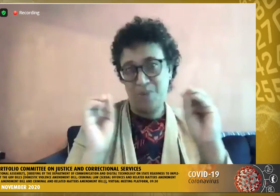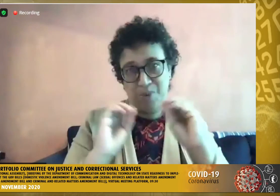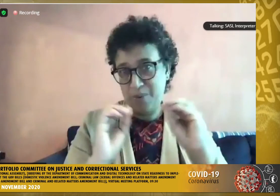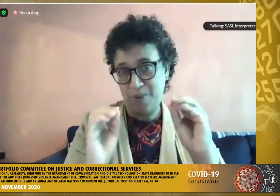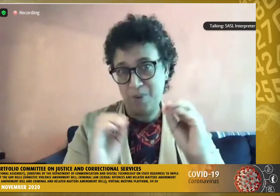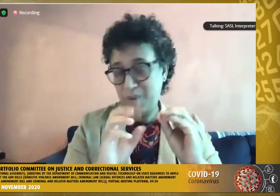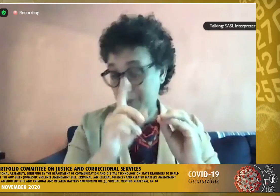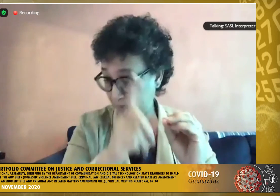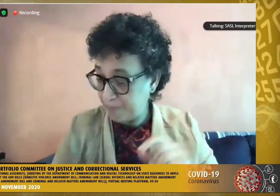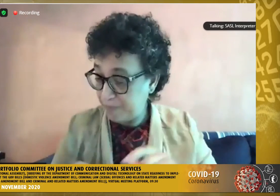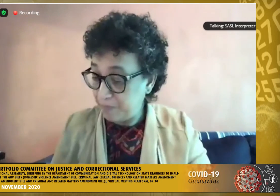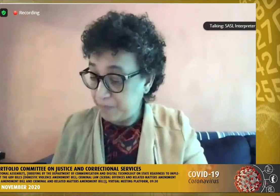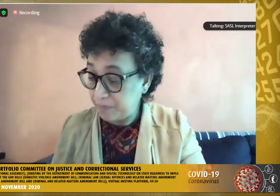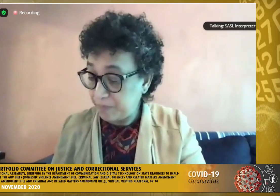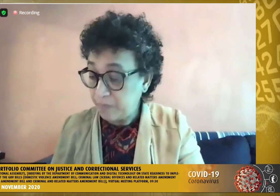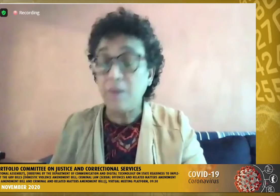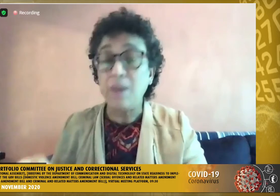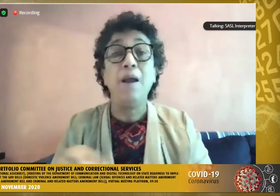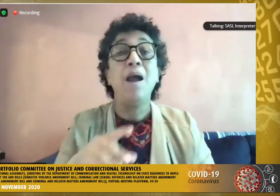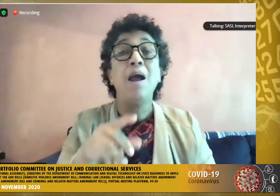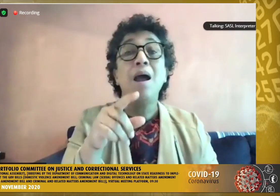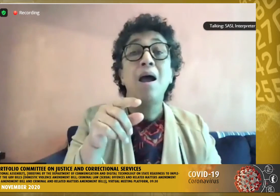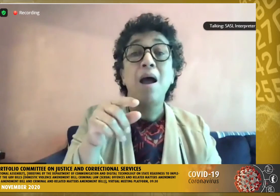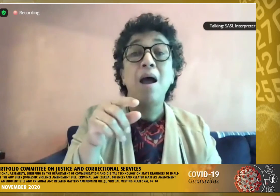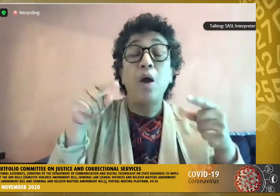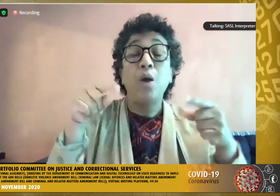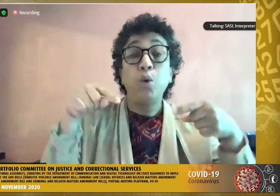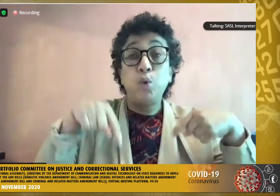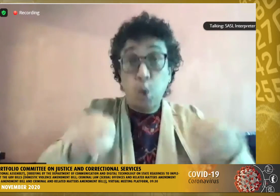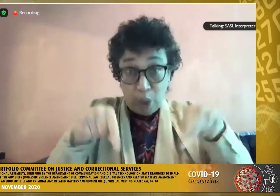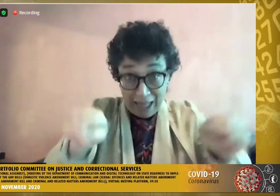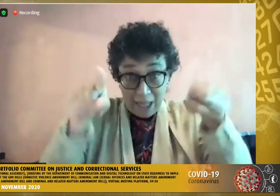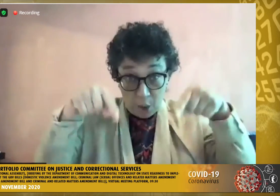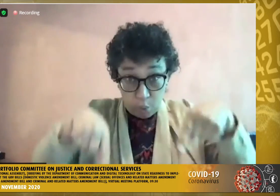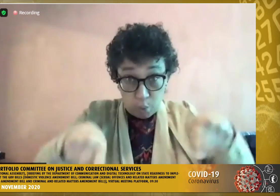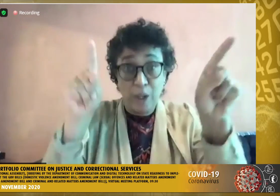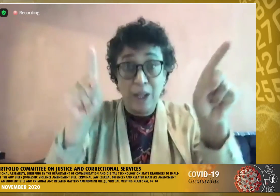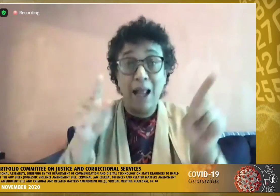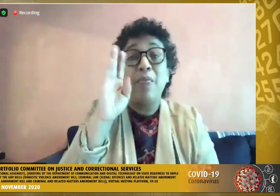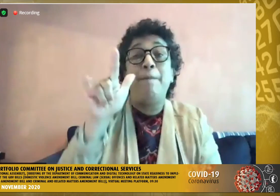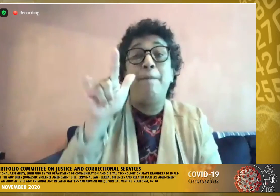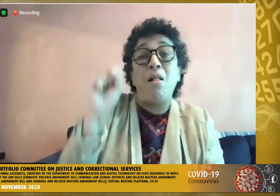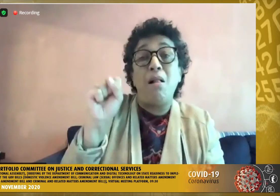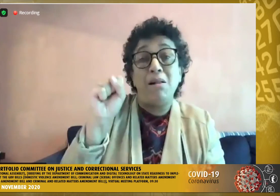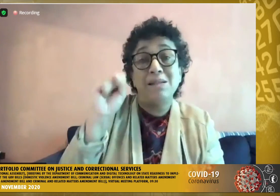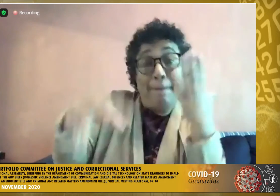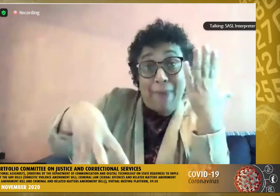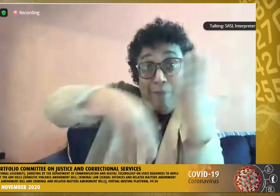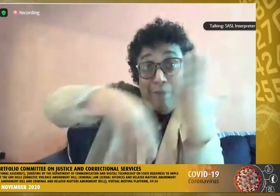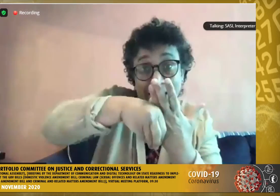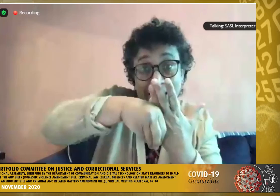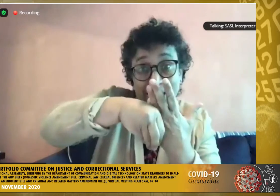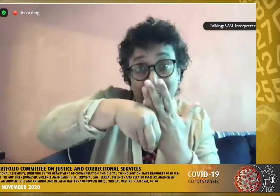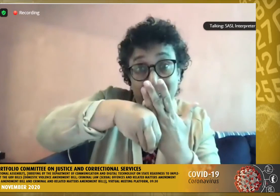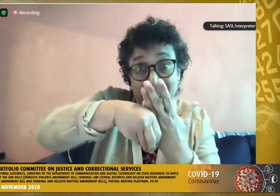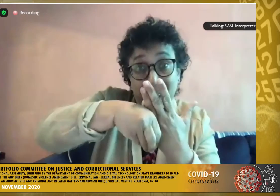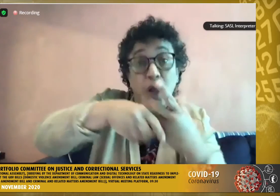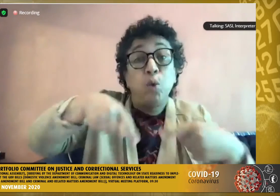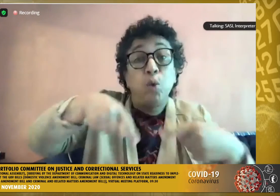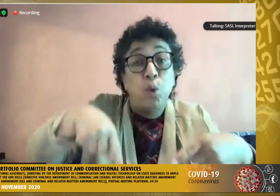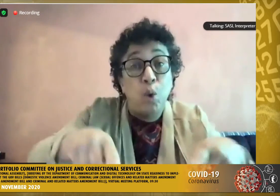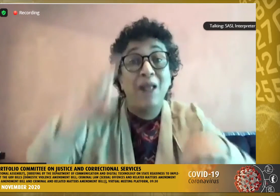SABC, there's much more that needs to be done in terms of access to information about gender-based violence. And